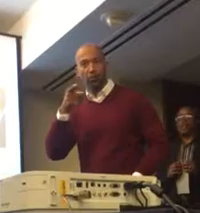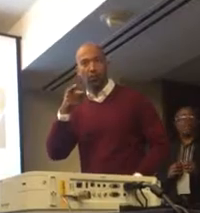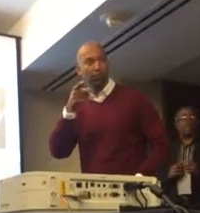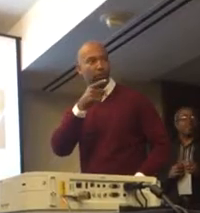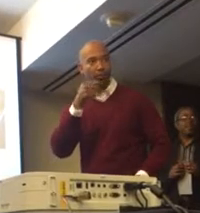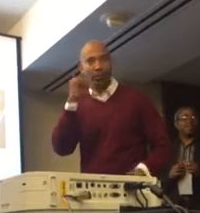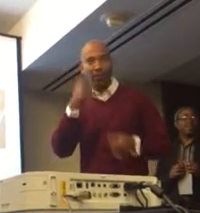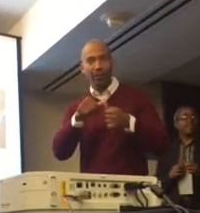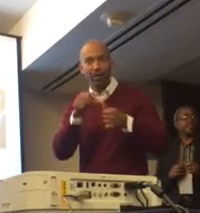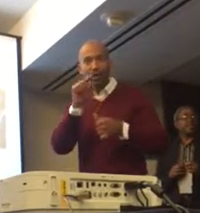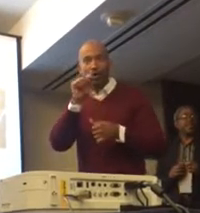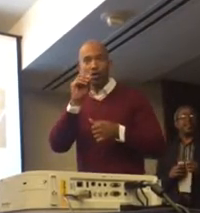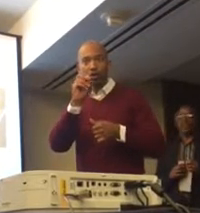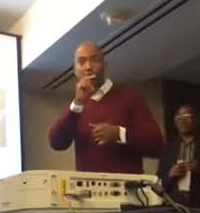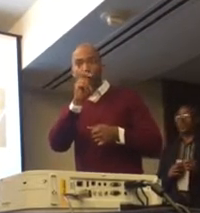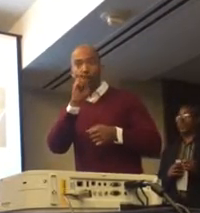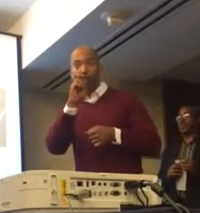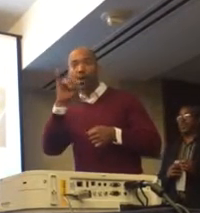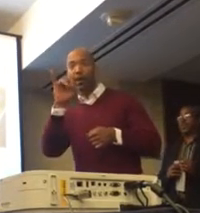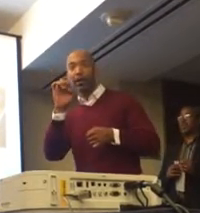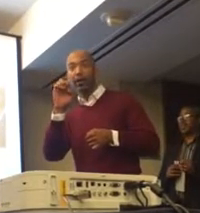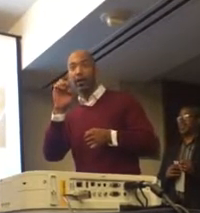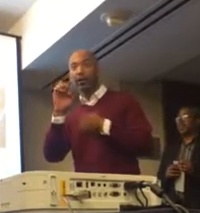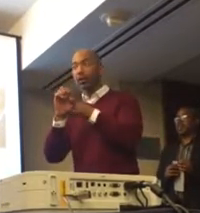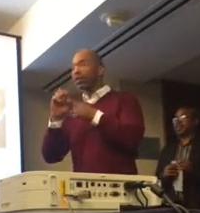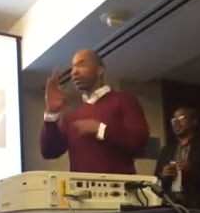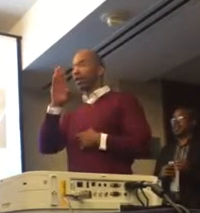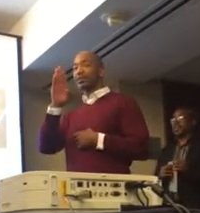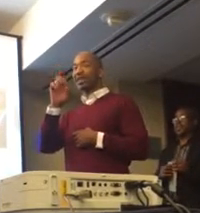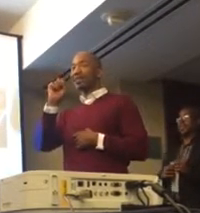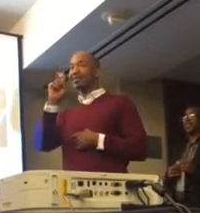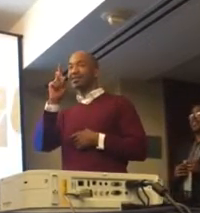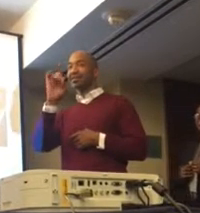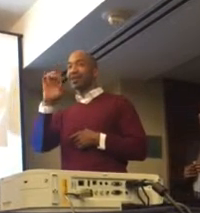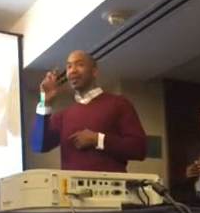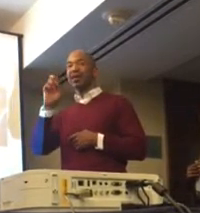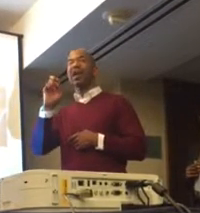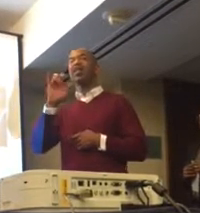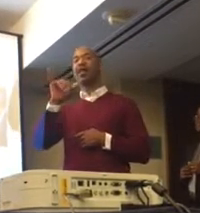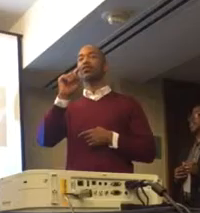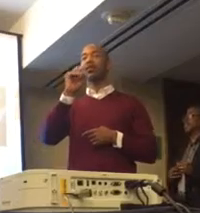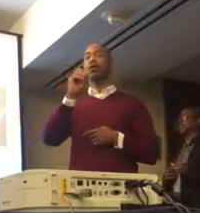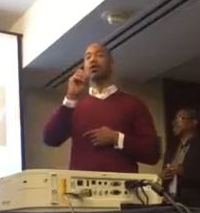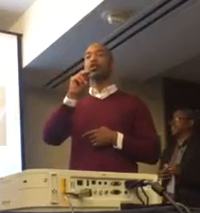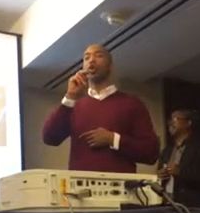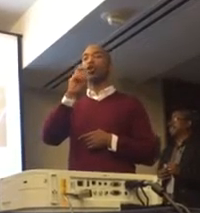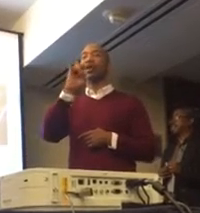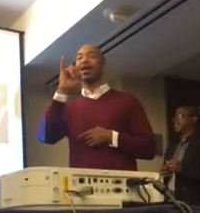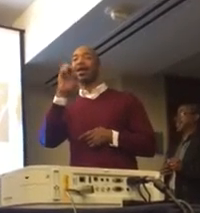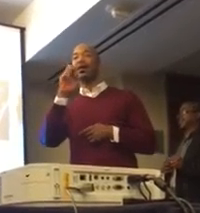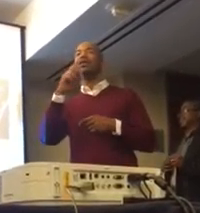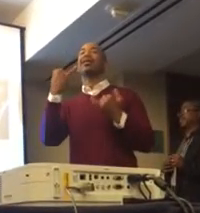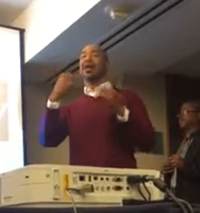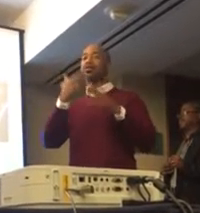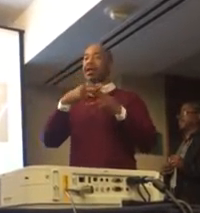Anybody remember? That's B. Slade, that's Tone, who has rebranded himself as B. Slade,